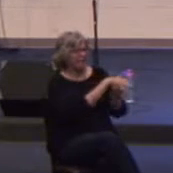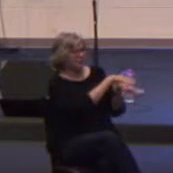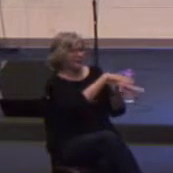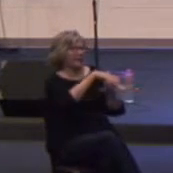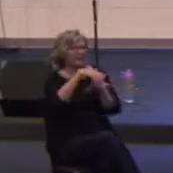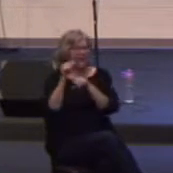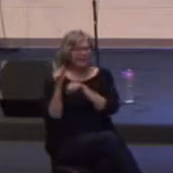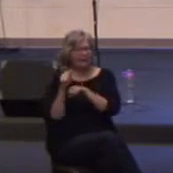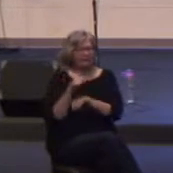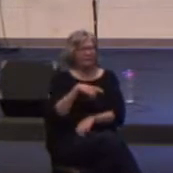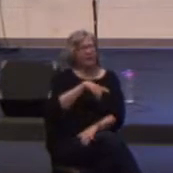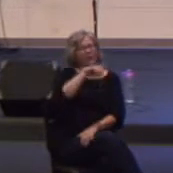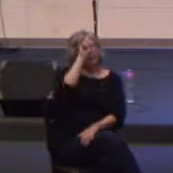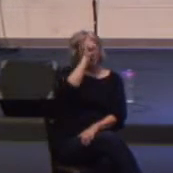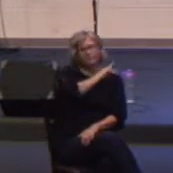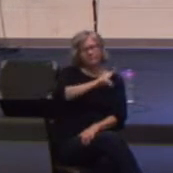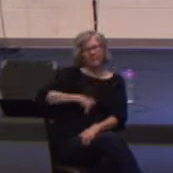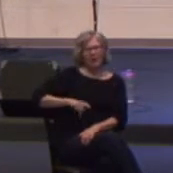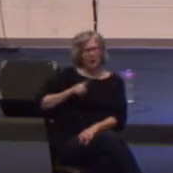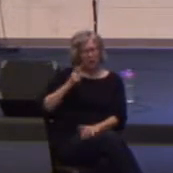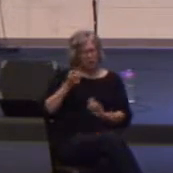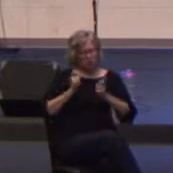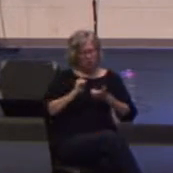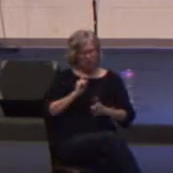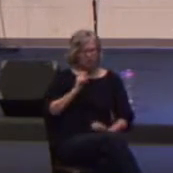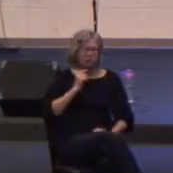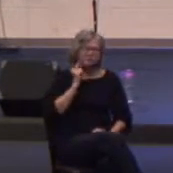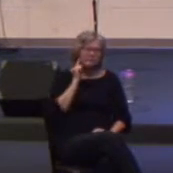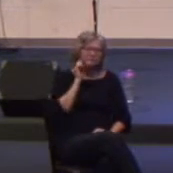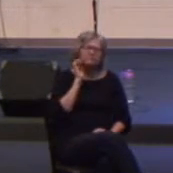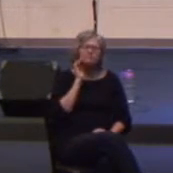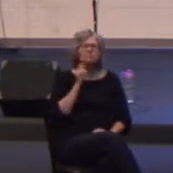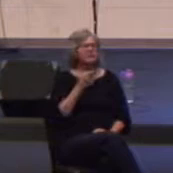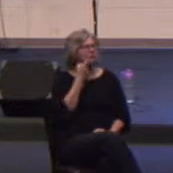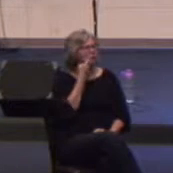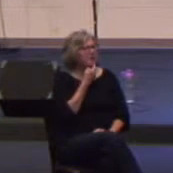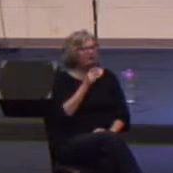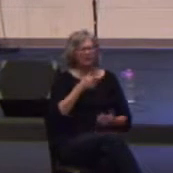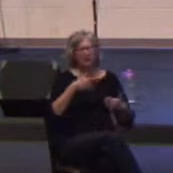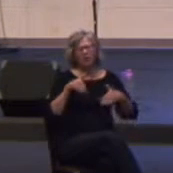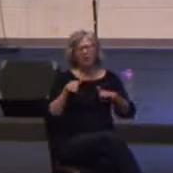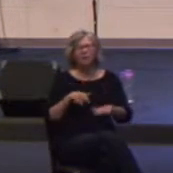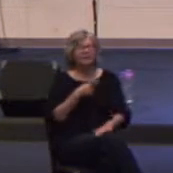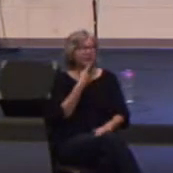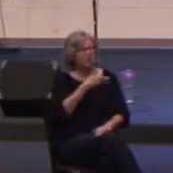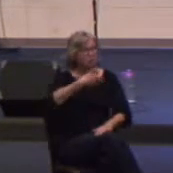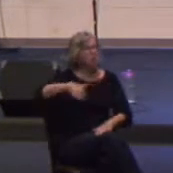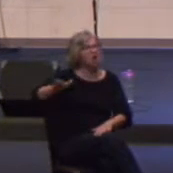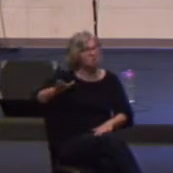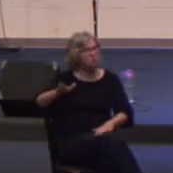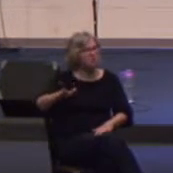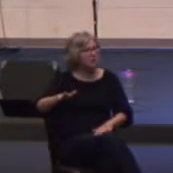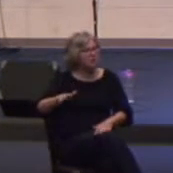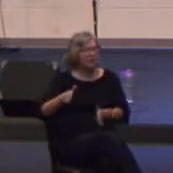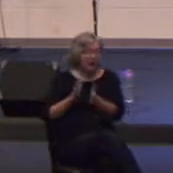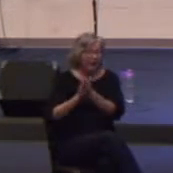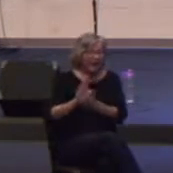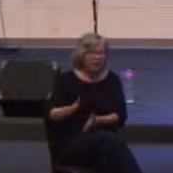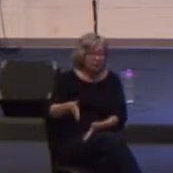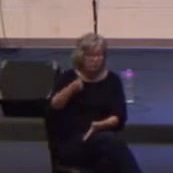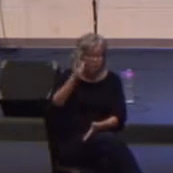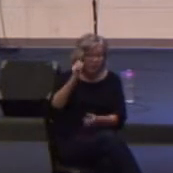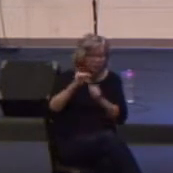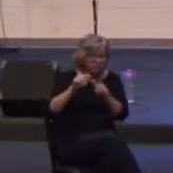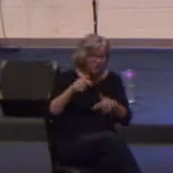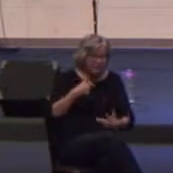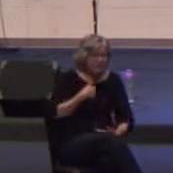saw, Pharaoh has a change of heart. Pharaoh, who just said, okay, yeah, you guys can go. And actually, he says, you guys go. And would you ask your God to bless me? Because I